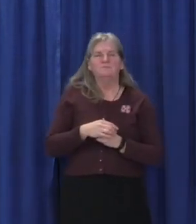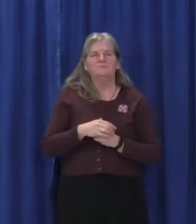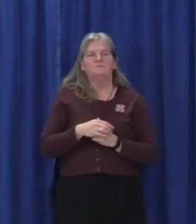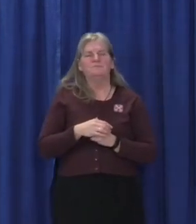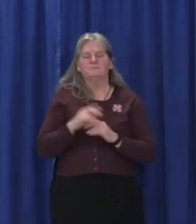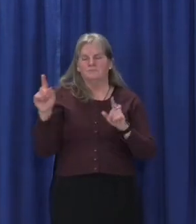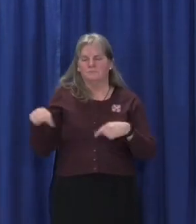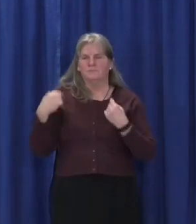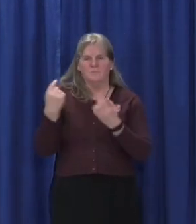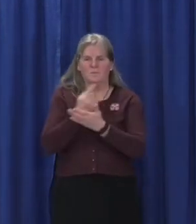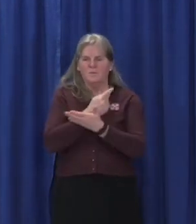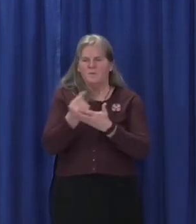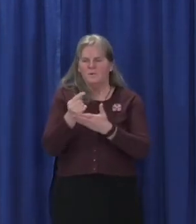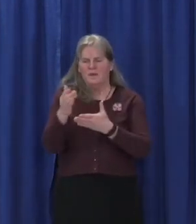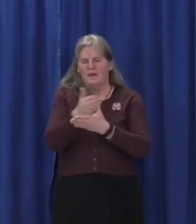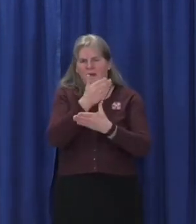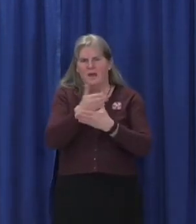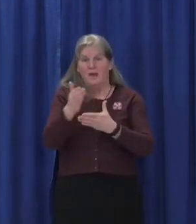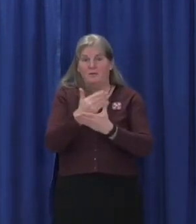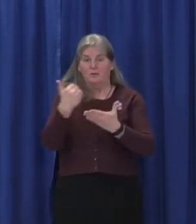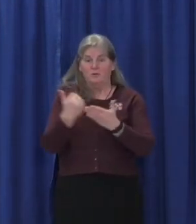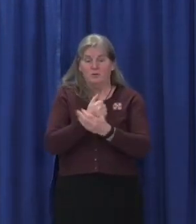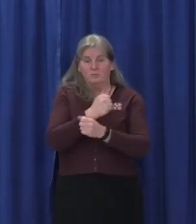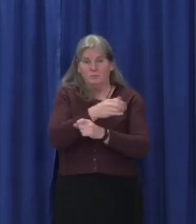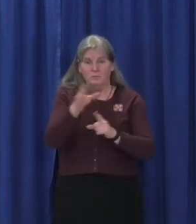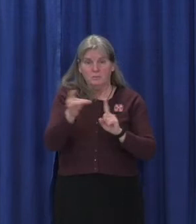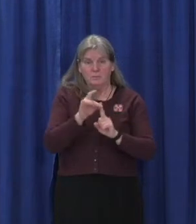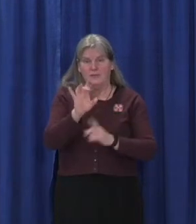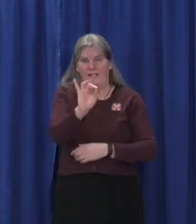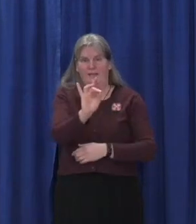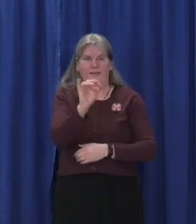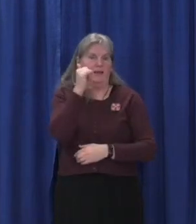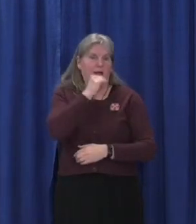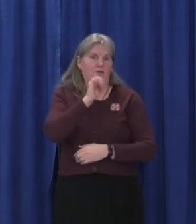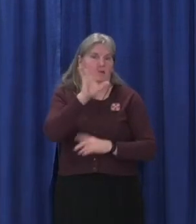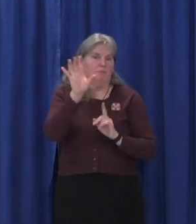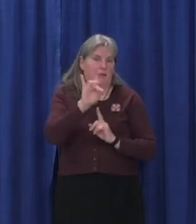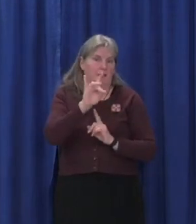Over the past week, the average number of new cases a day is 8.